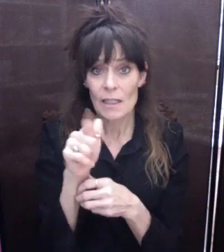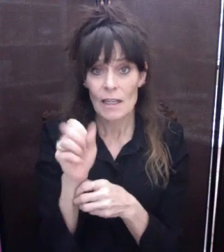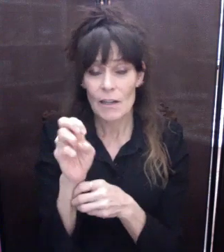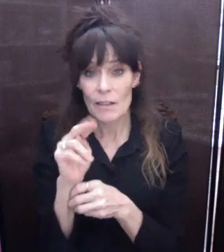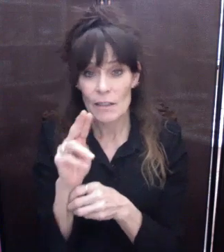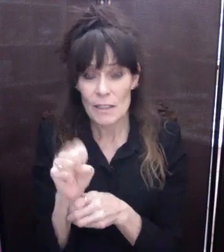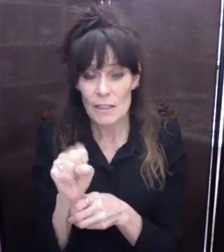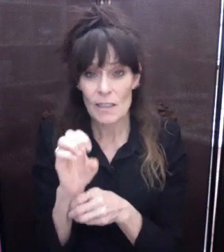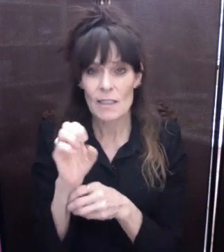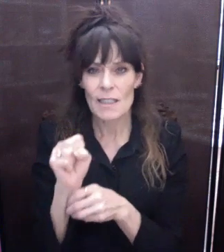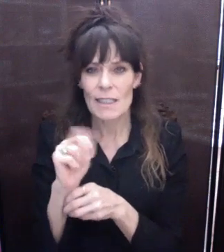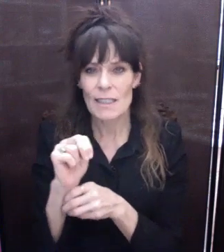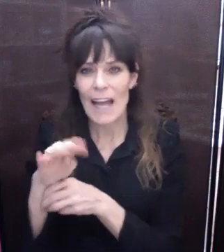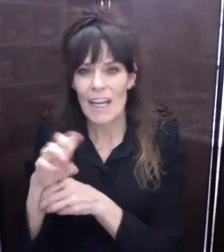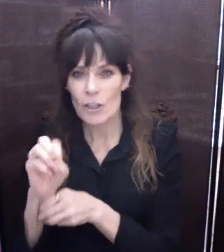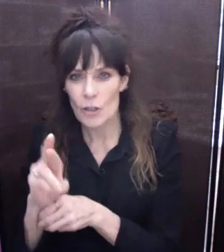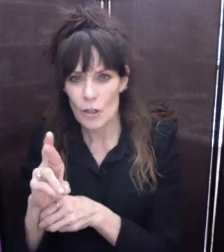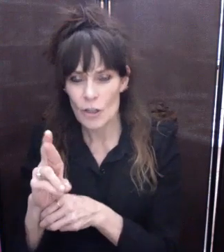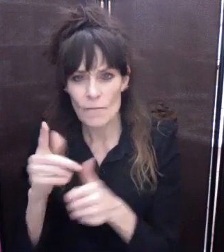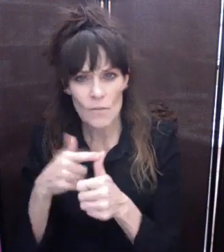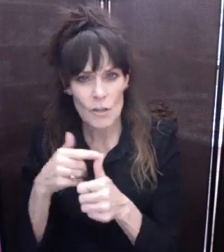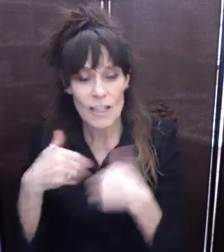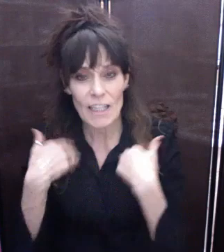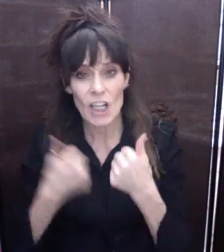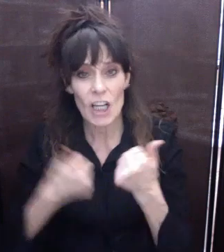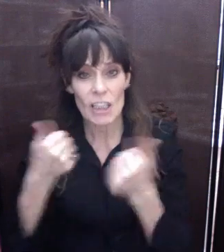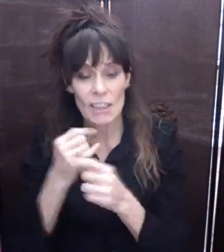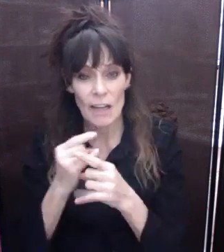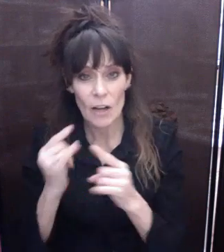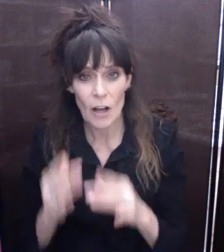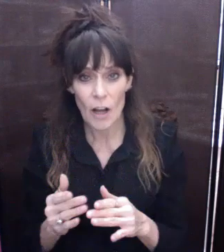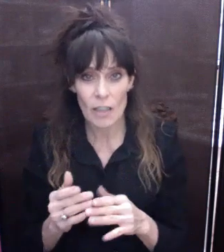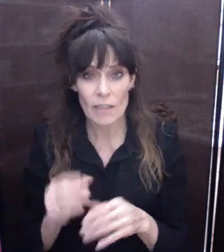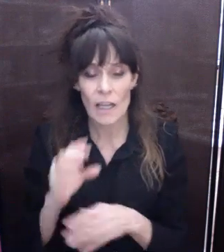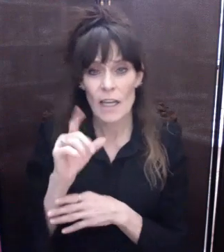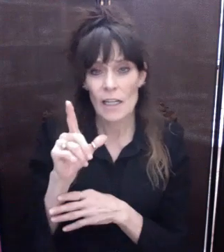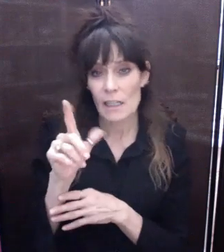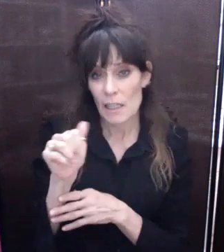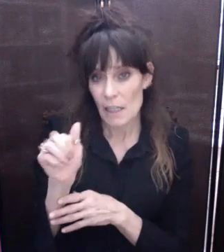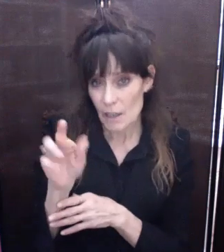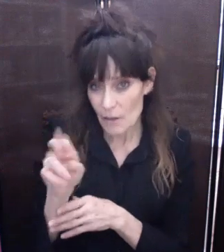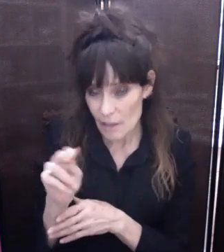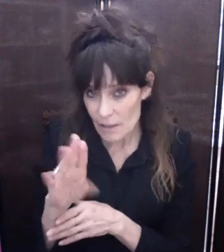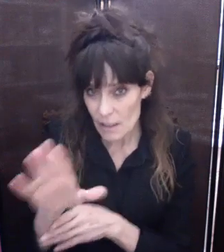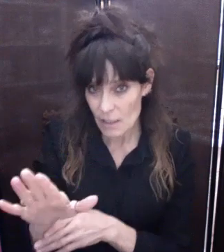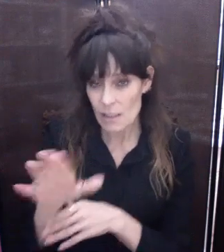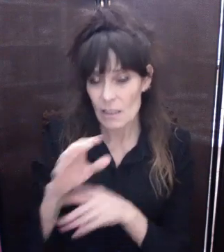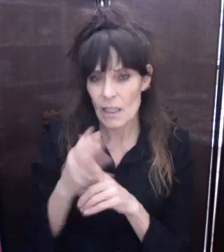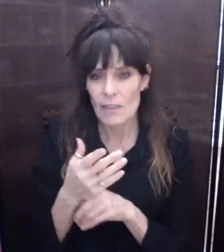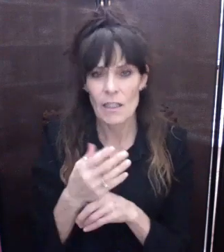first and one of the youngest alcoholics. And in Clarence's case, Dr. Bob turned to him and said, I'm not sure that you're going to get